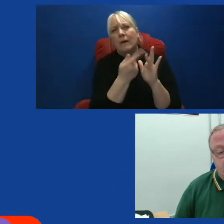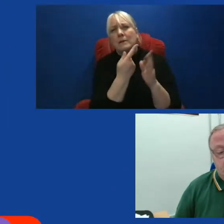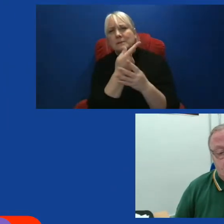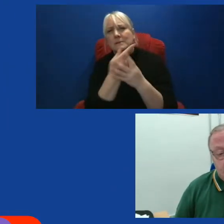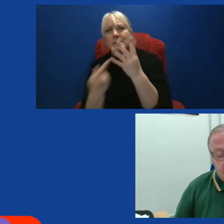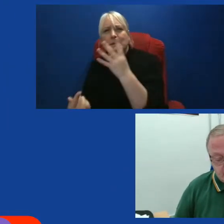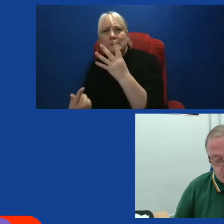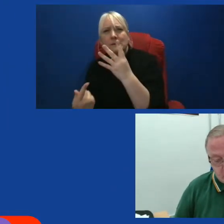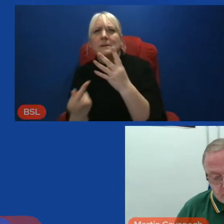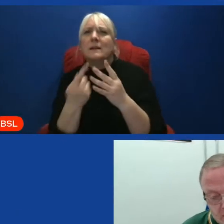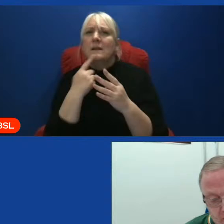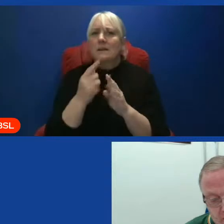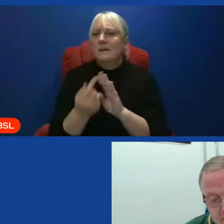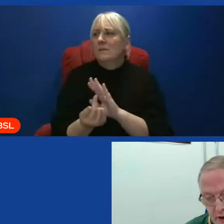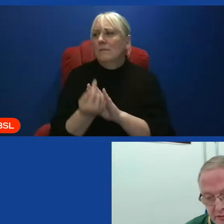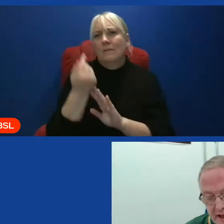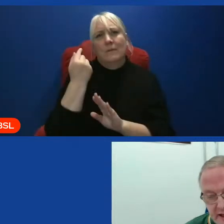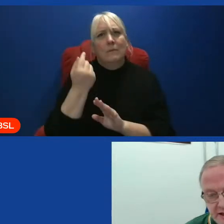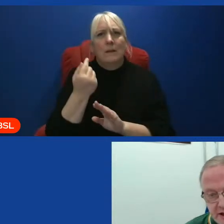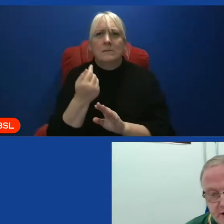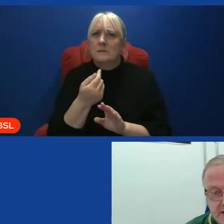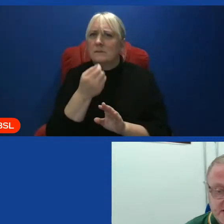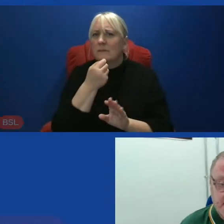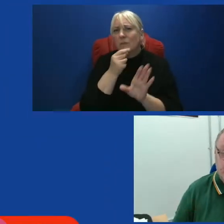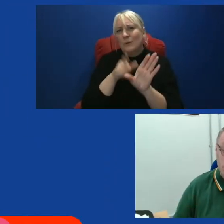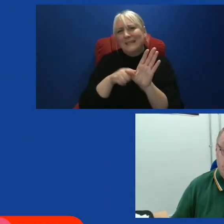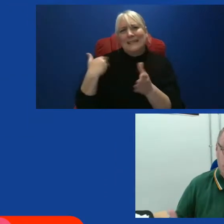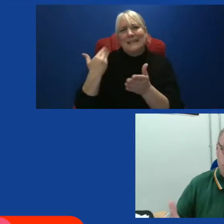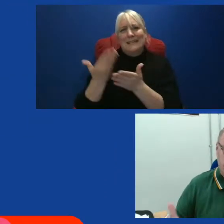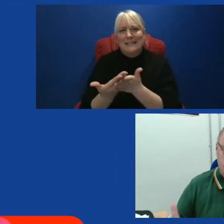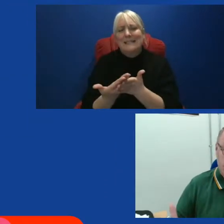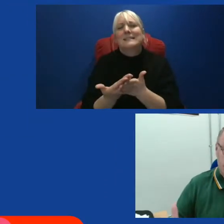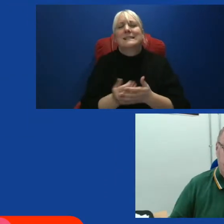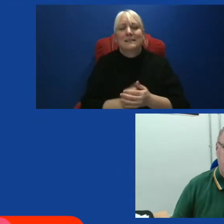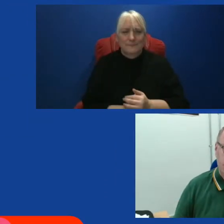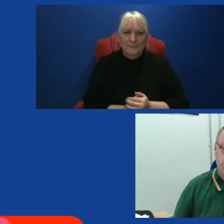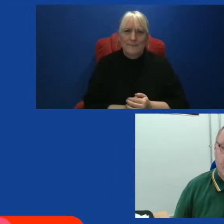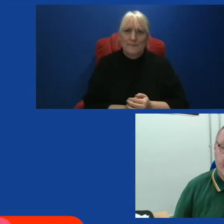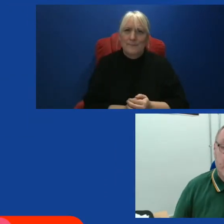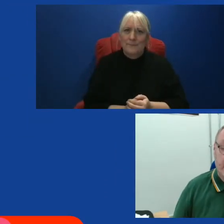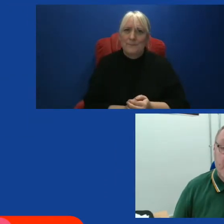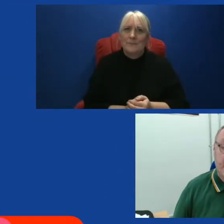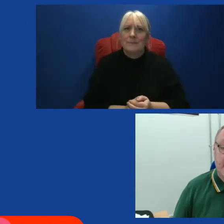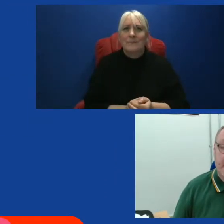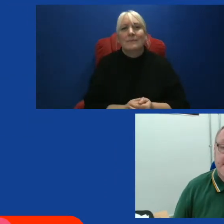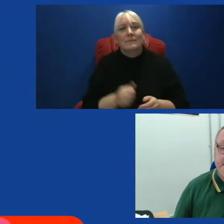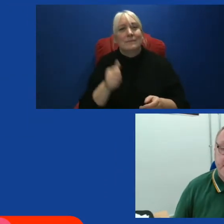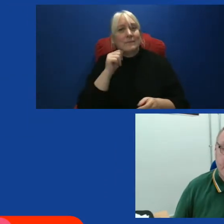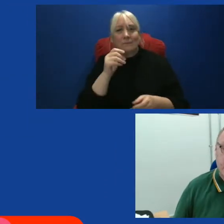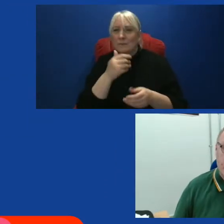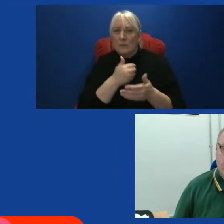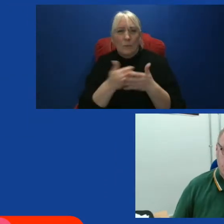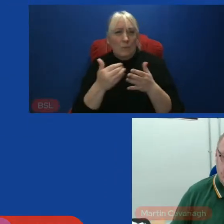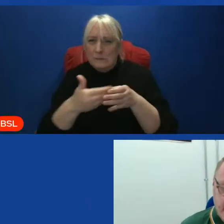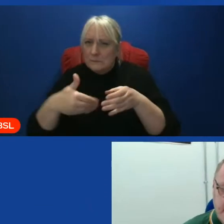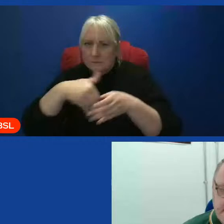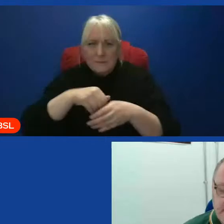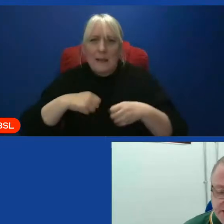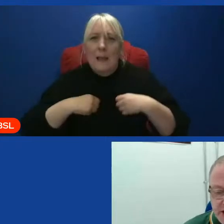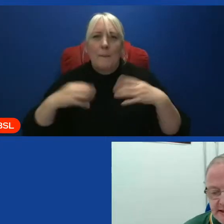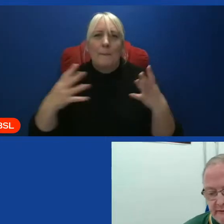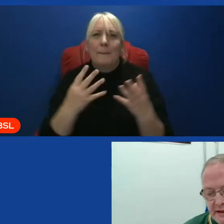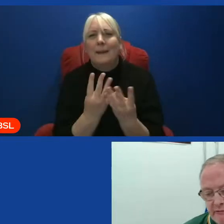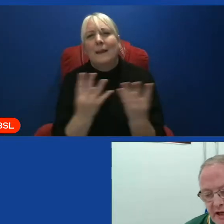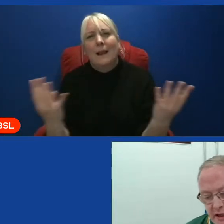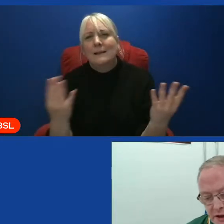running over a number of years. You're never very far from one of our picket lines, and that really is,